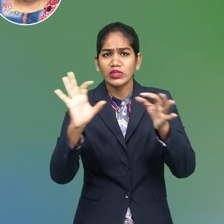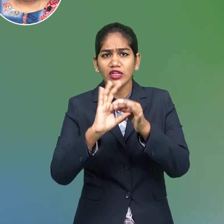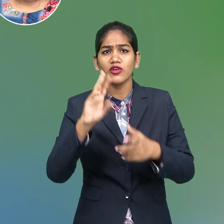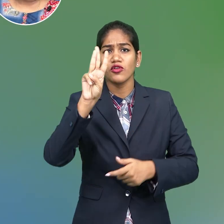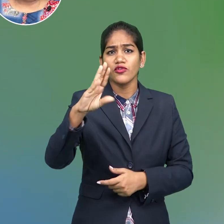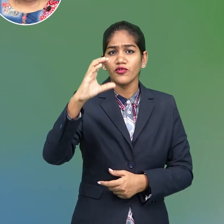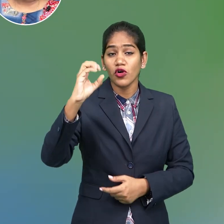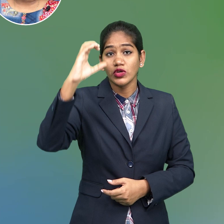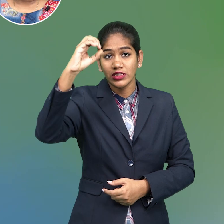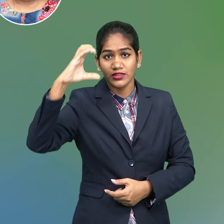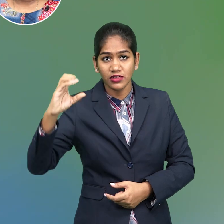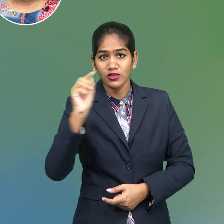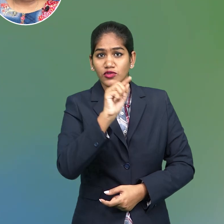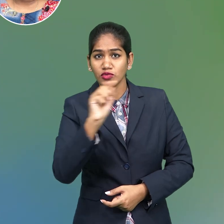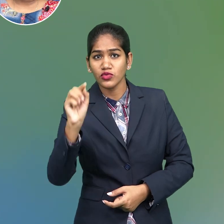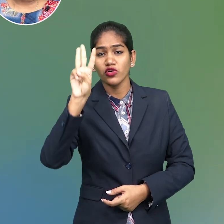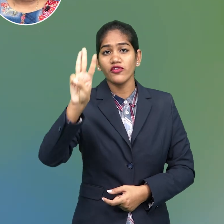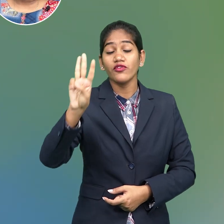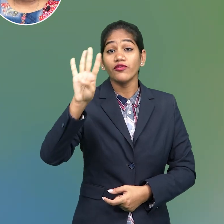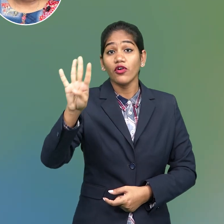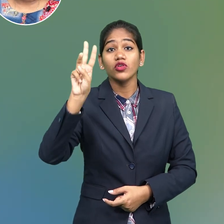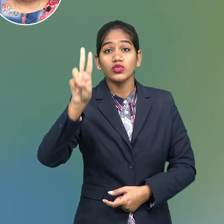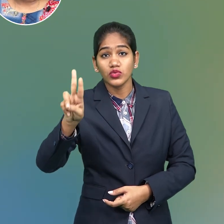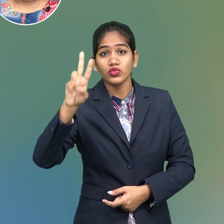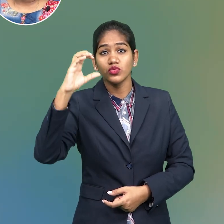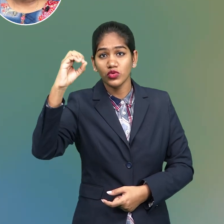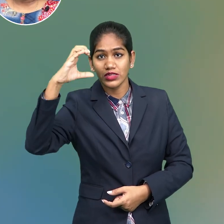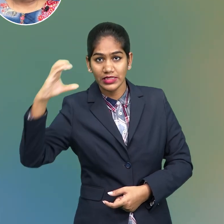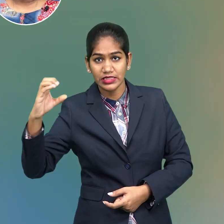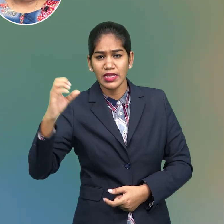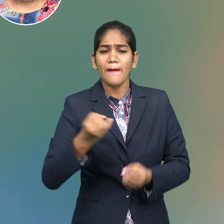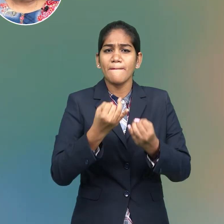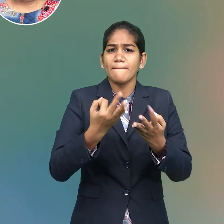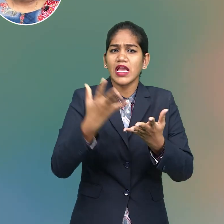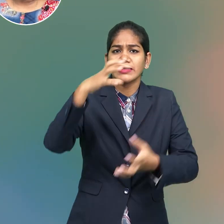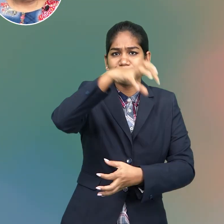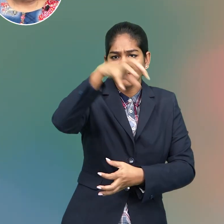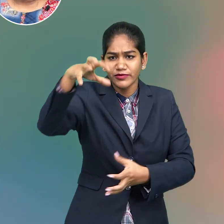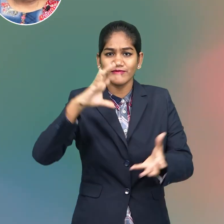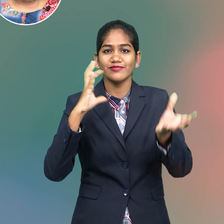to 42 degrees Celsius in many parts of the country,